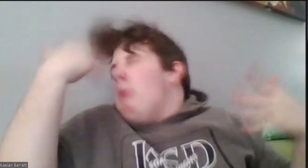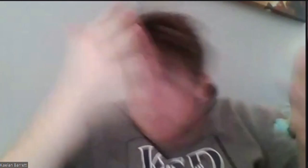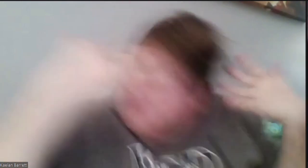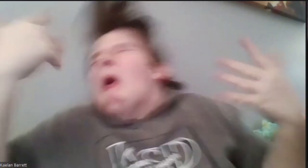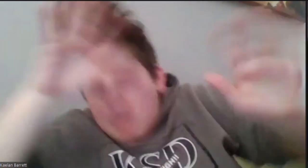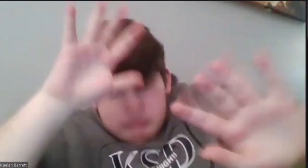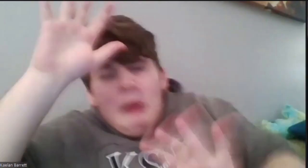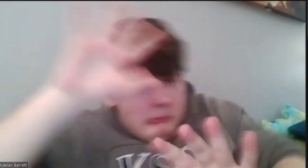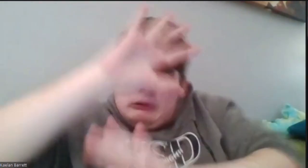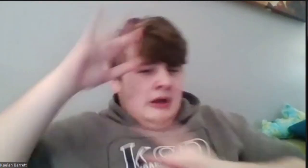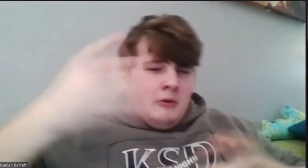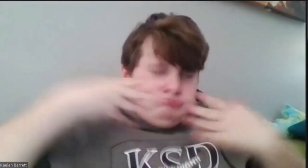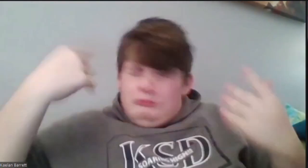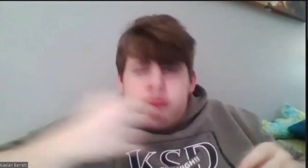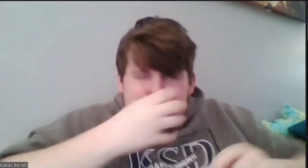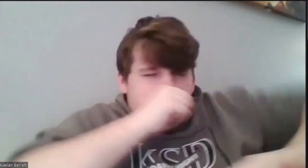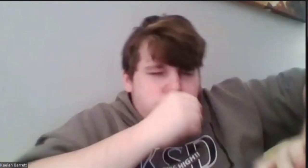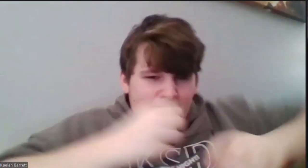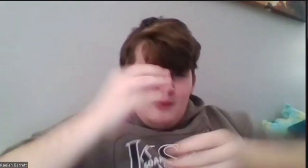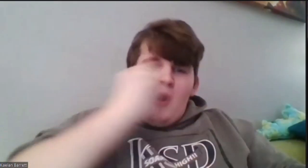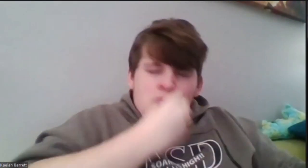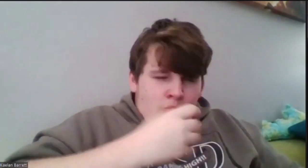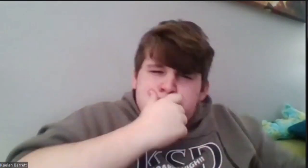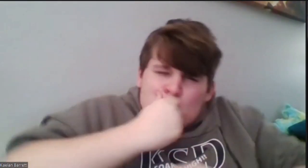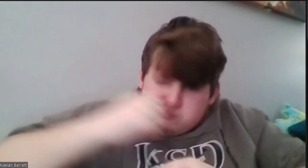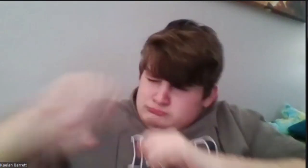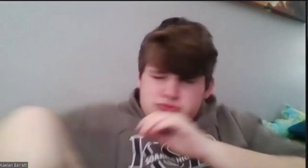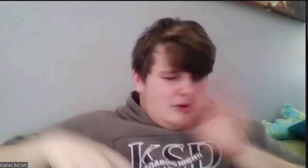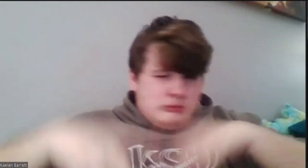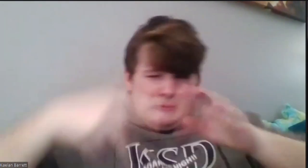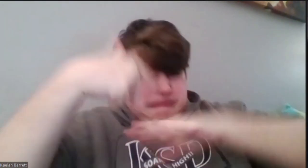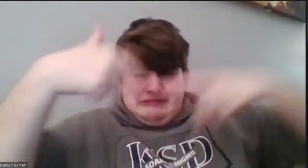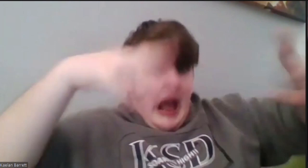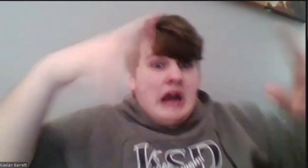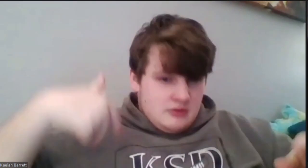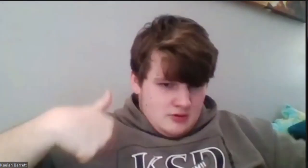Through everything. Scrooge, it seems to be getting hit in the face with all kinds of stuff and coughing.